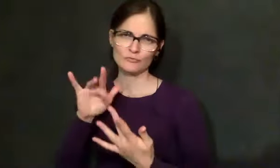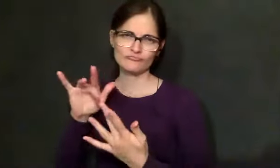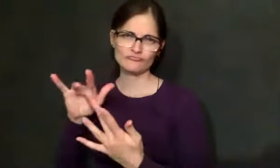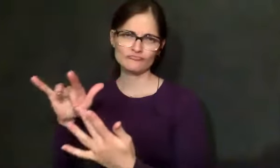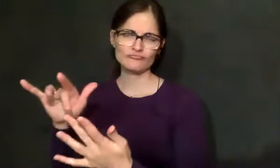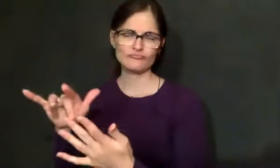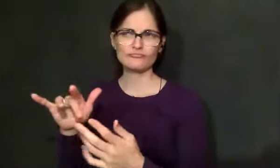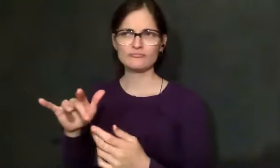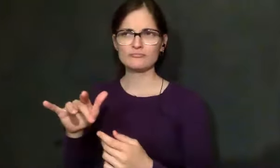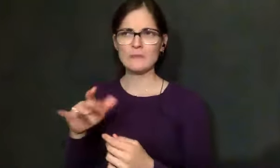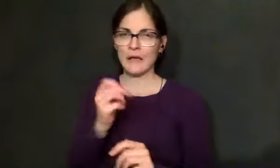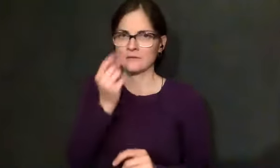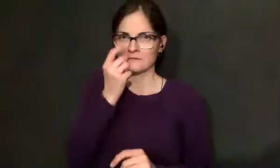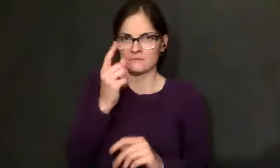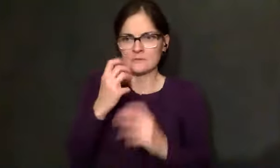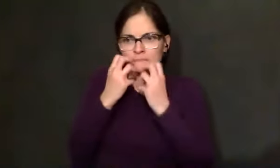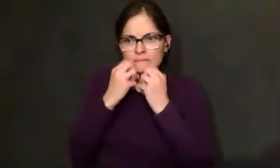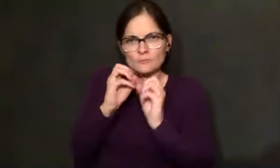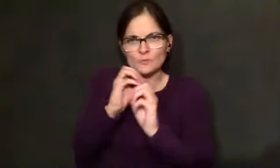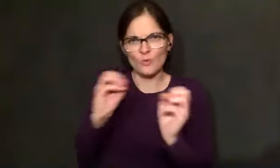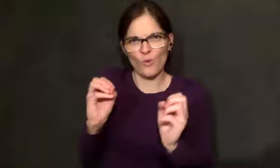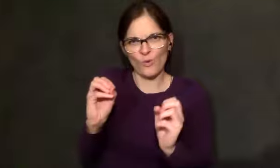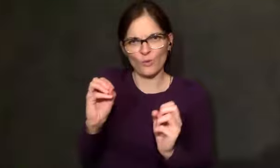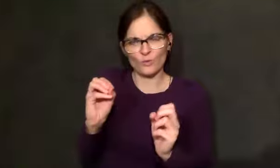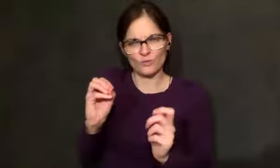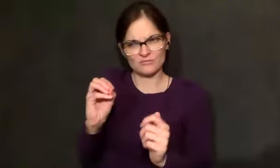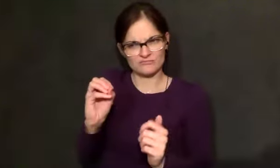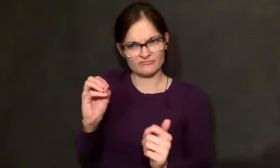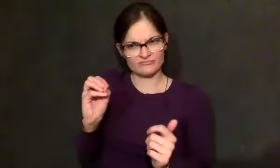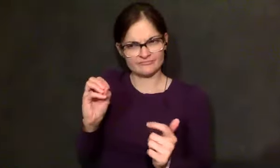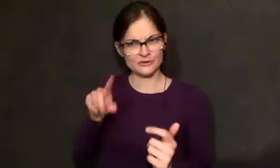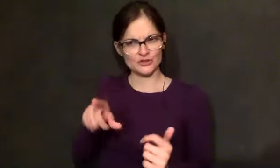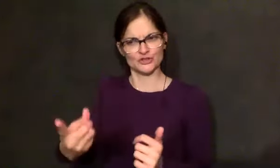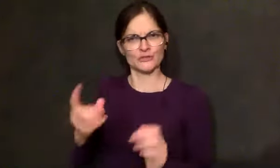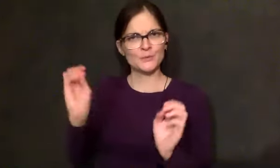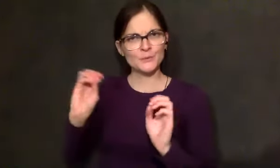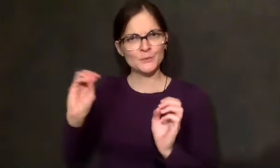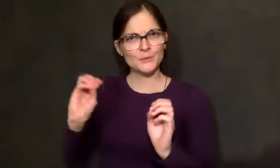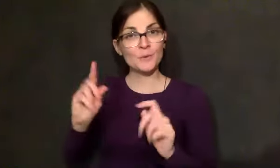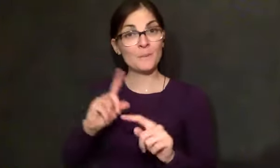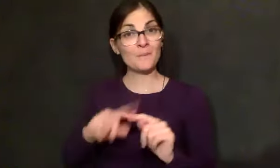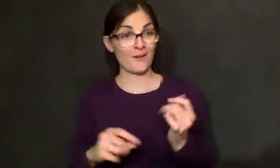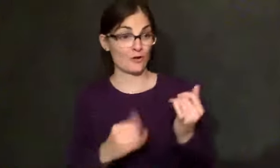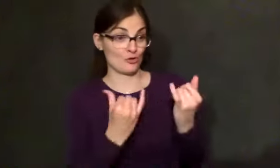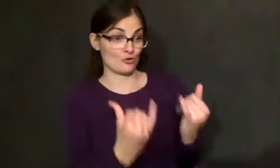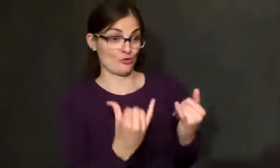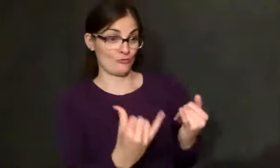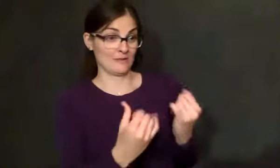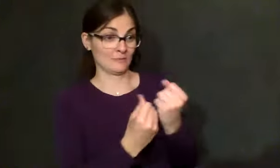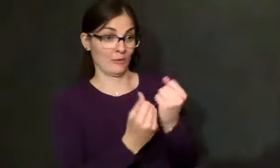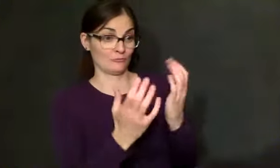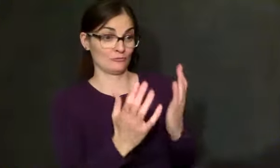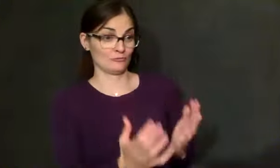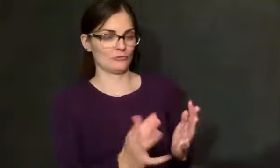sponsor I have now is the one that God really wanted me to have